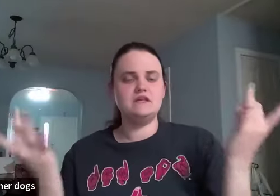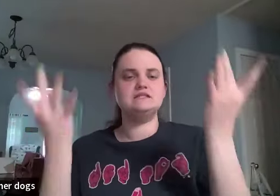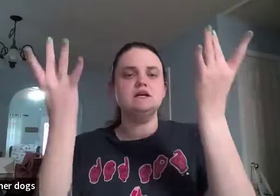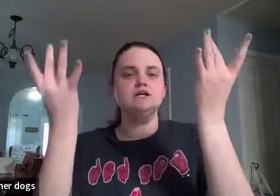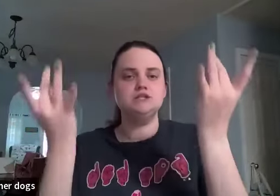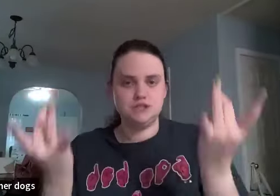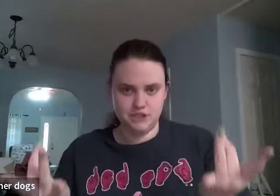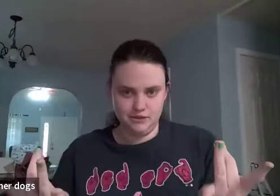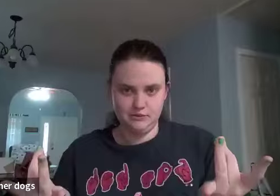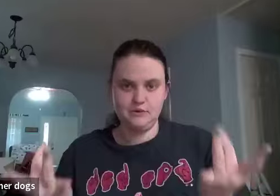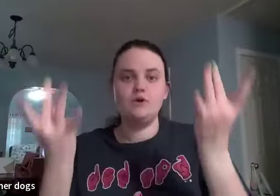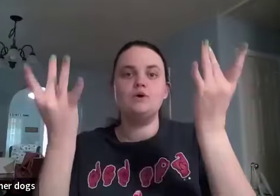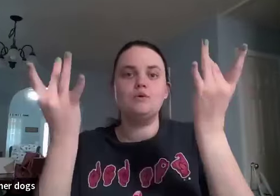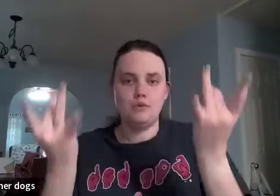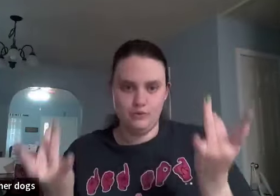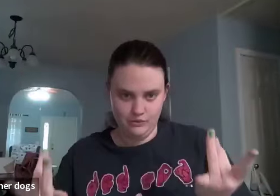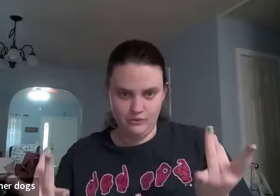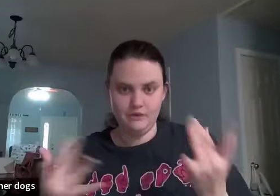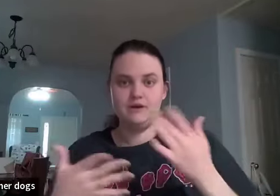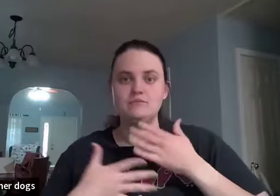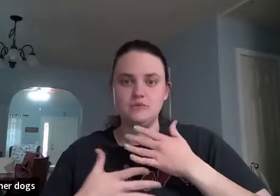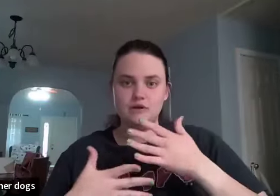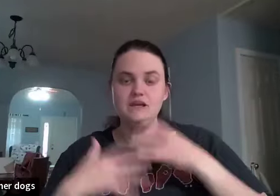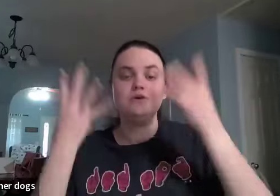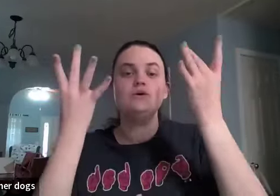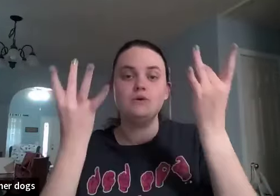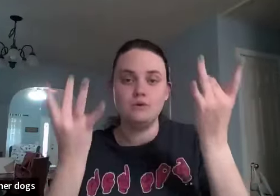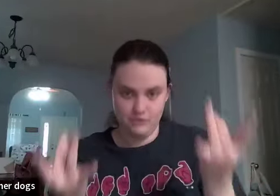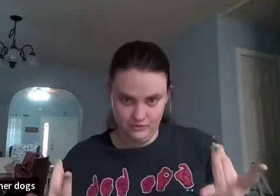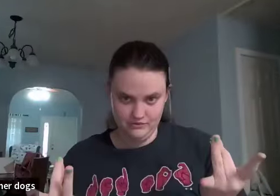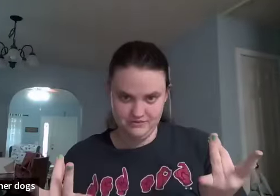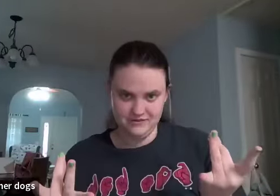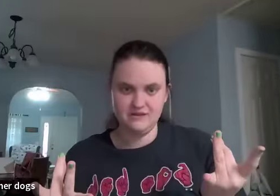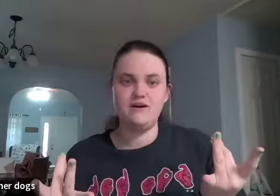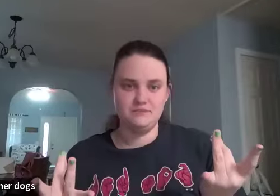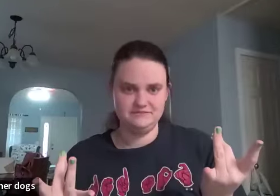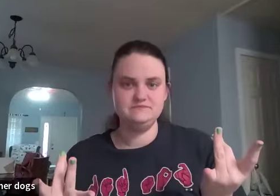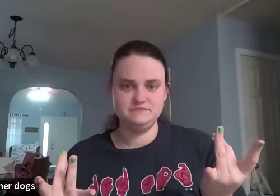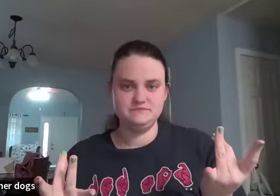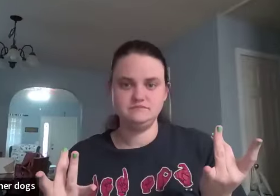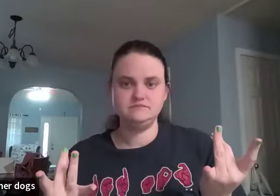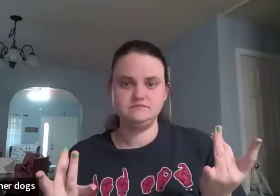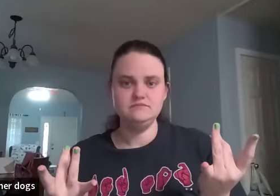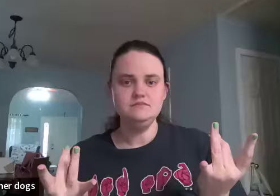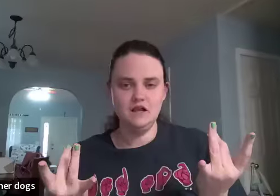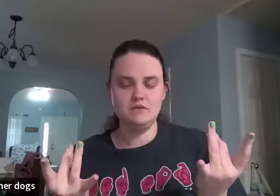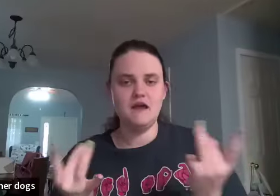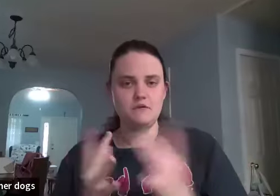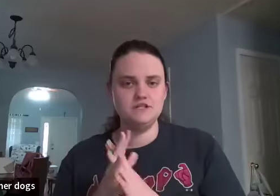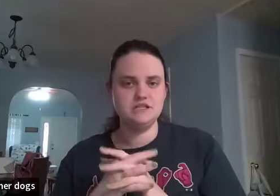thing is chill. Ooh, breathe, ooh, calm. That one just